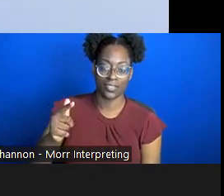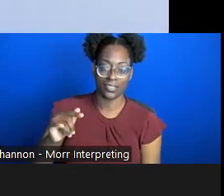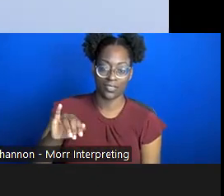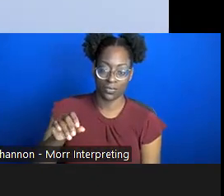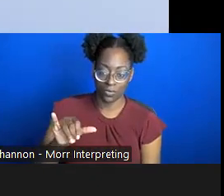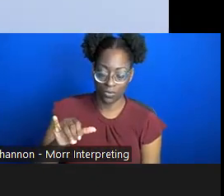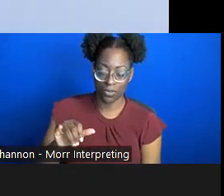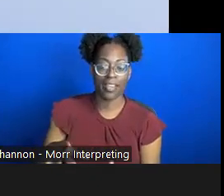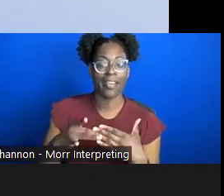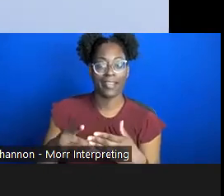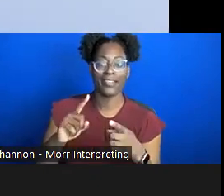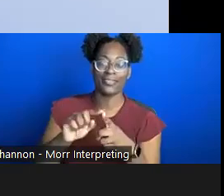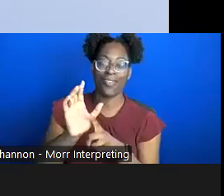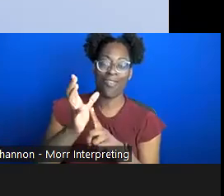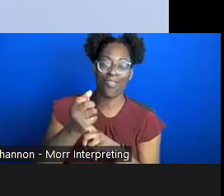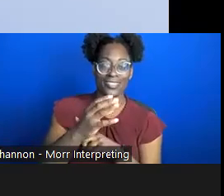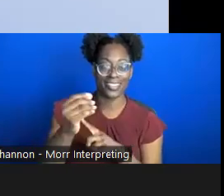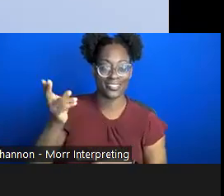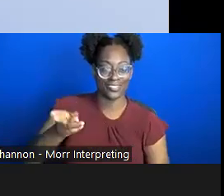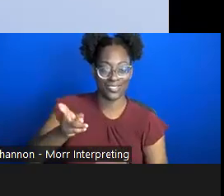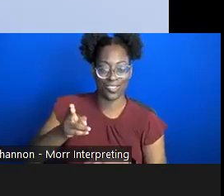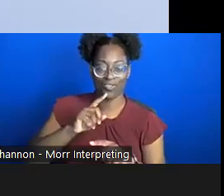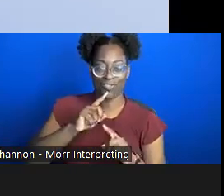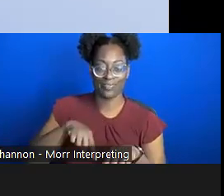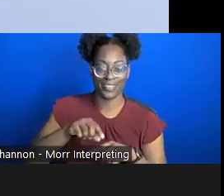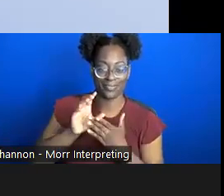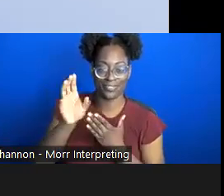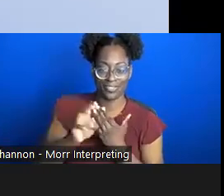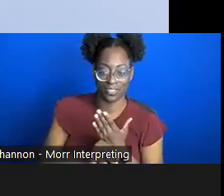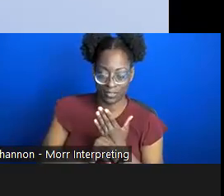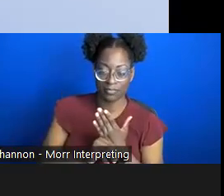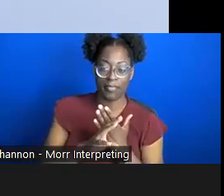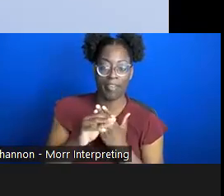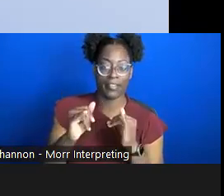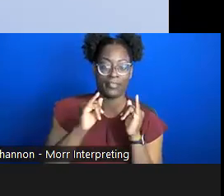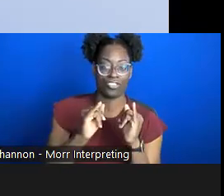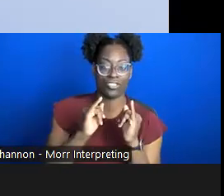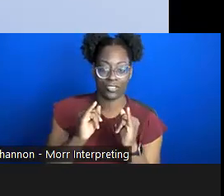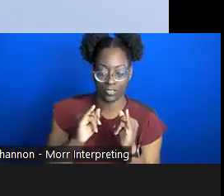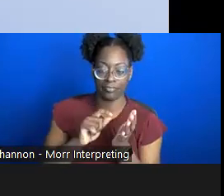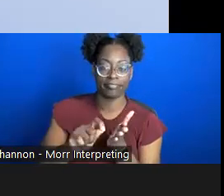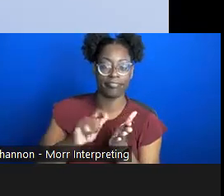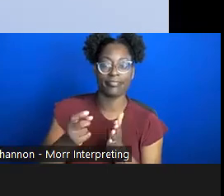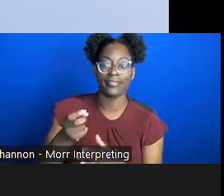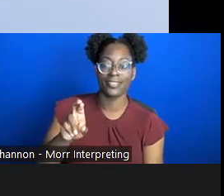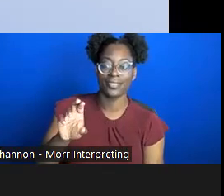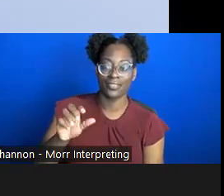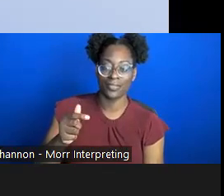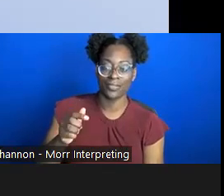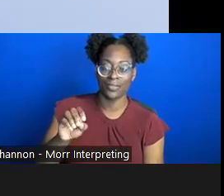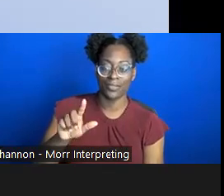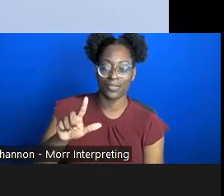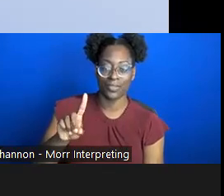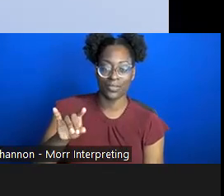and instruction by Dr. Gholdy Muhammad, and We Are the Change We Seek, Advancing